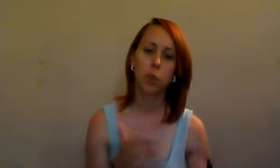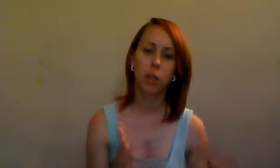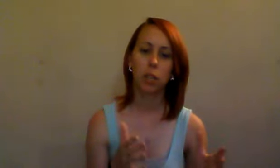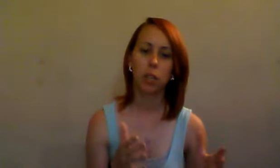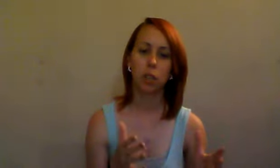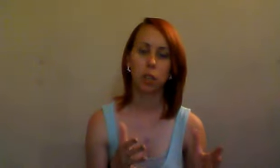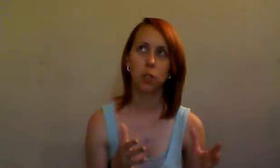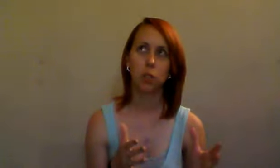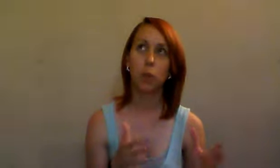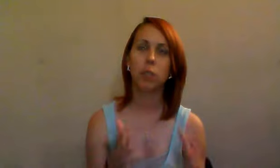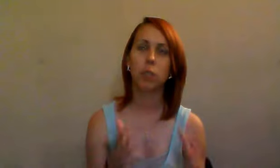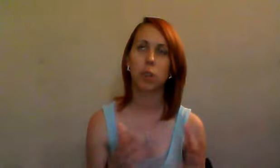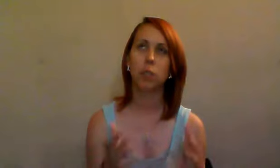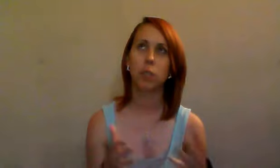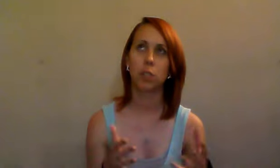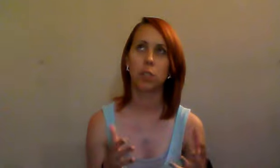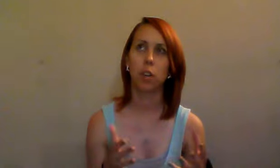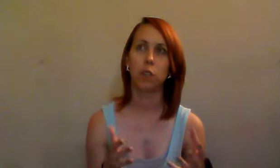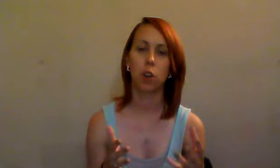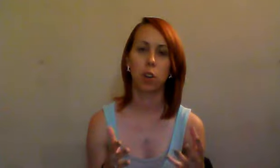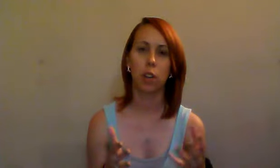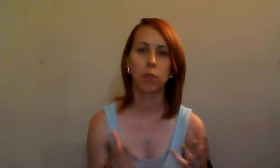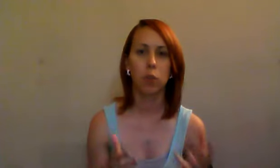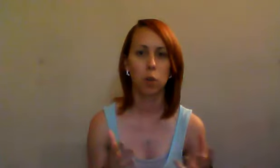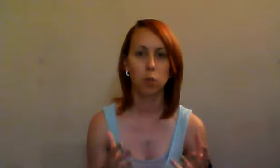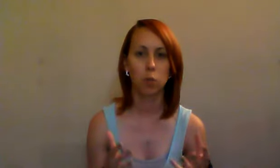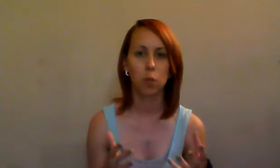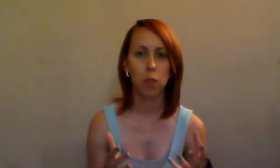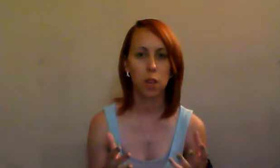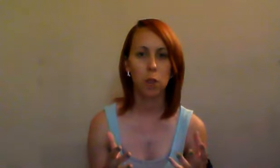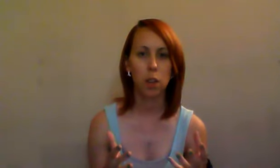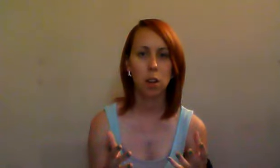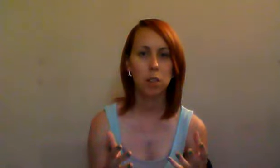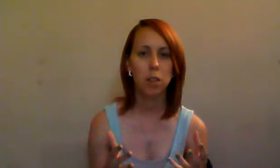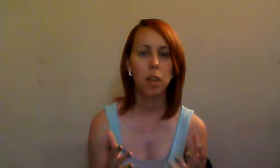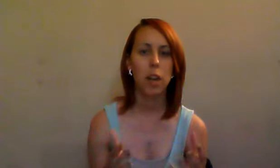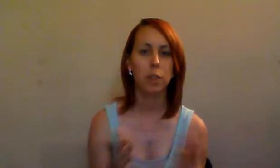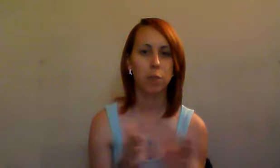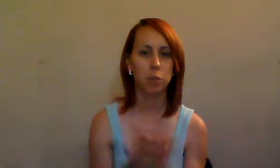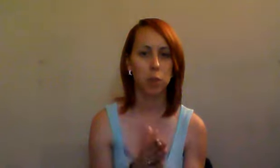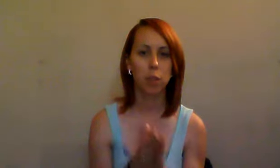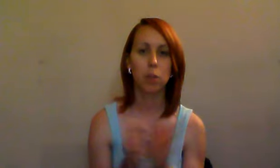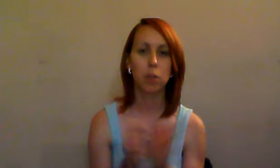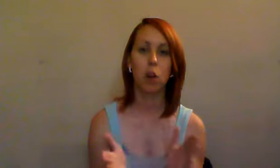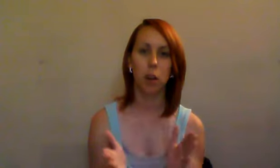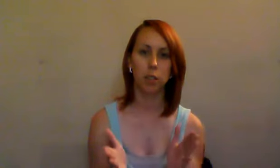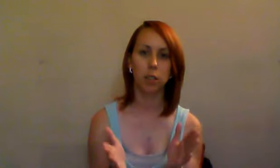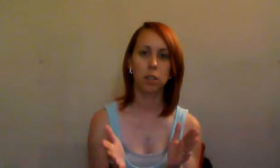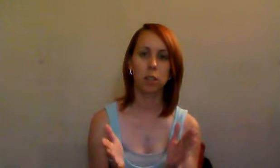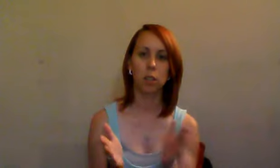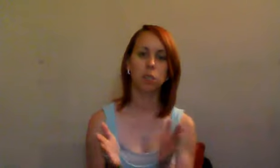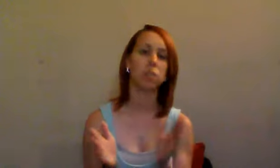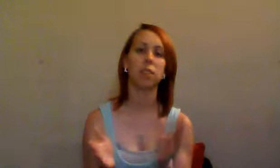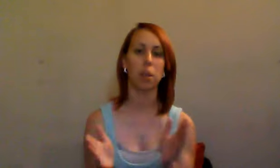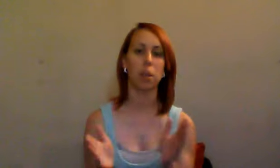20, 20, 21, and 22 kind of all have their own thing going on. And then from 23 on, there is a set